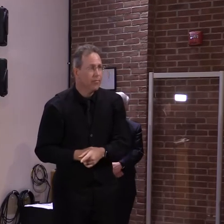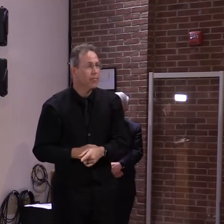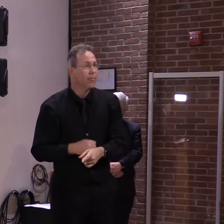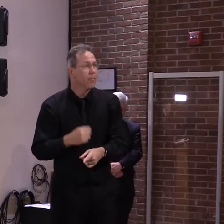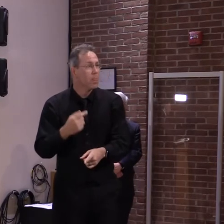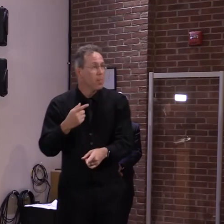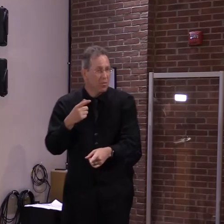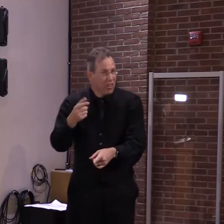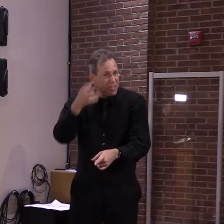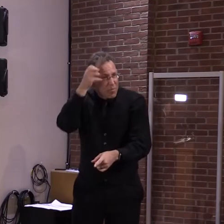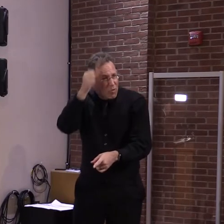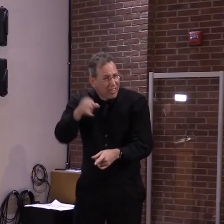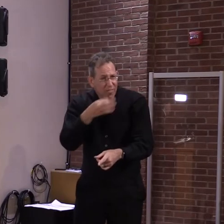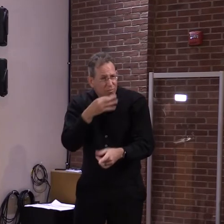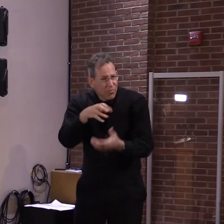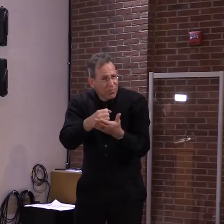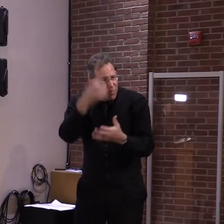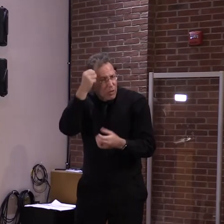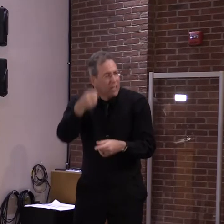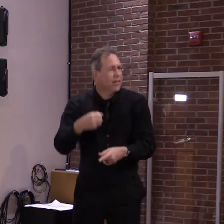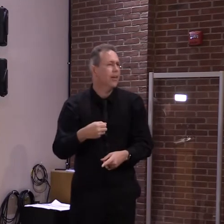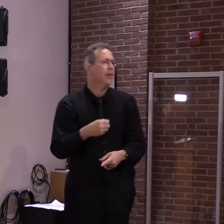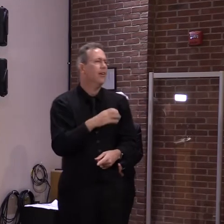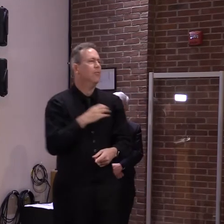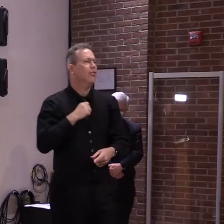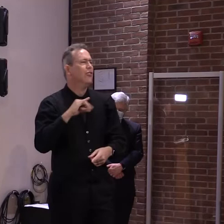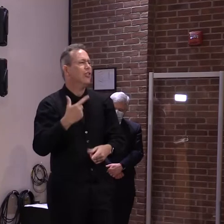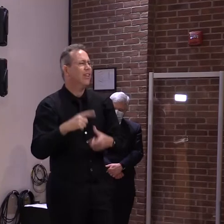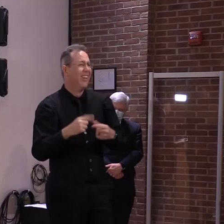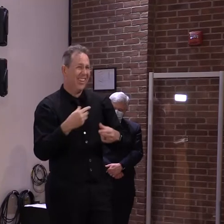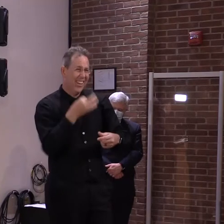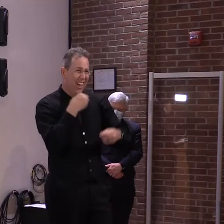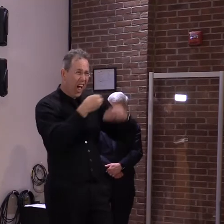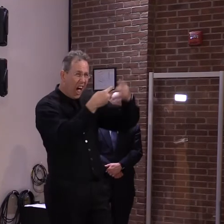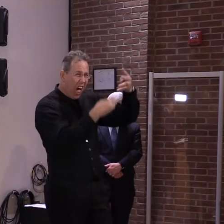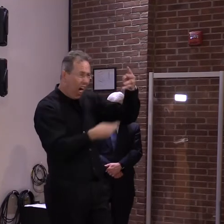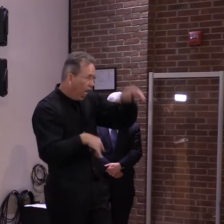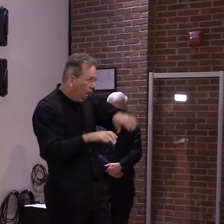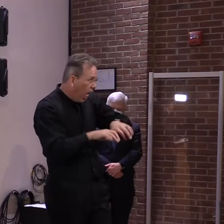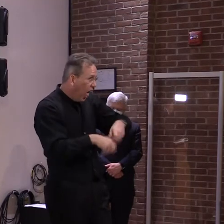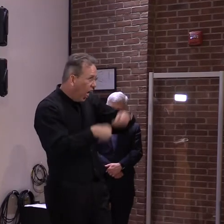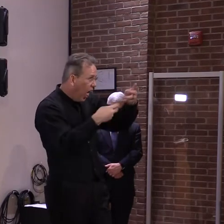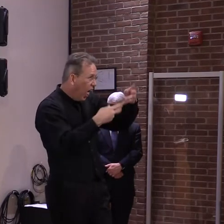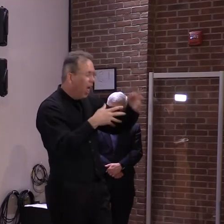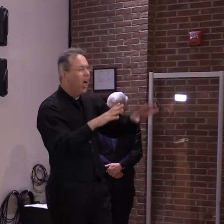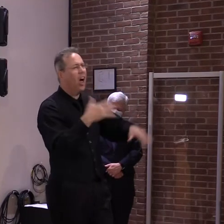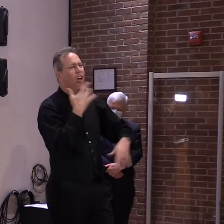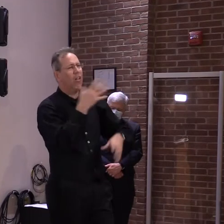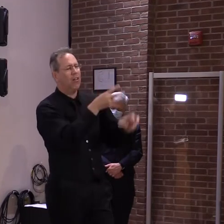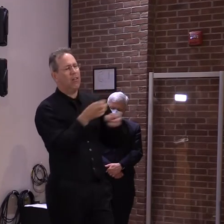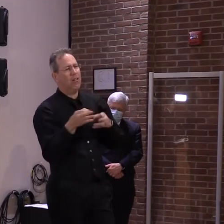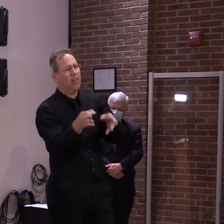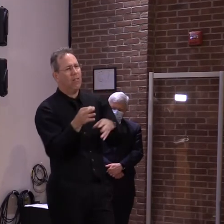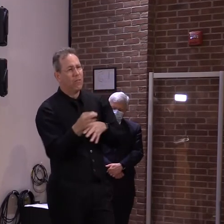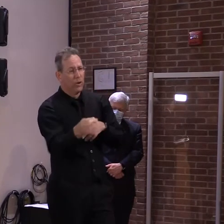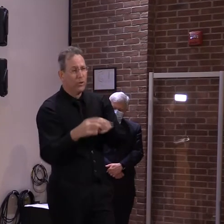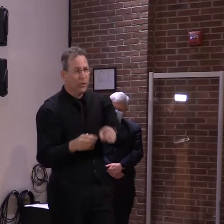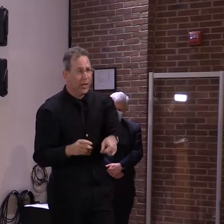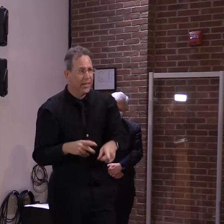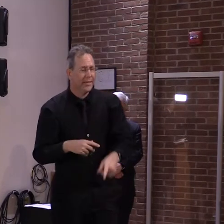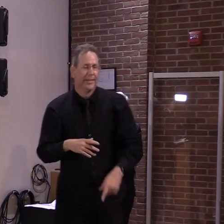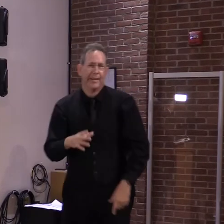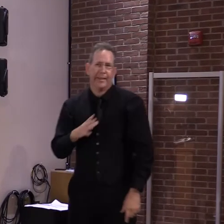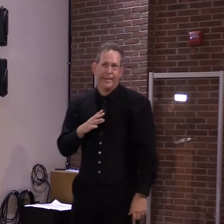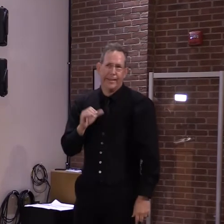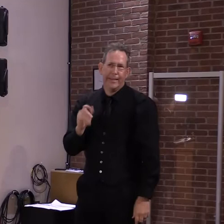deep. So give me a minute, I can get it, but it'd be easier to forward to you. Okay. Great. Look forward to reading